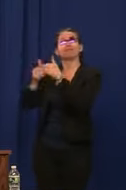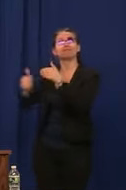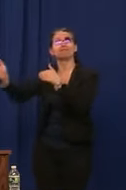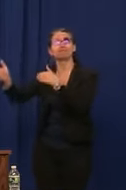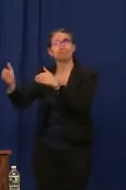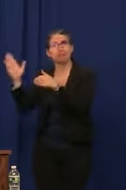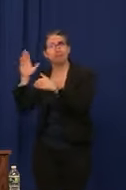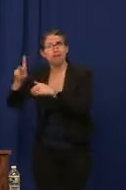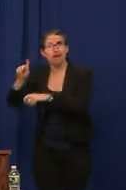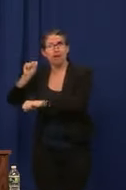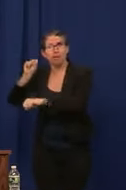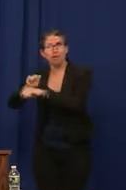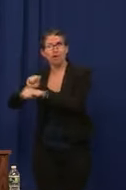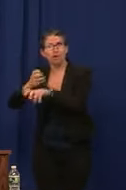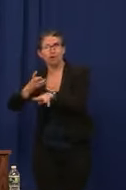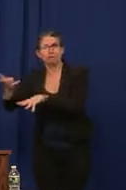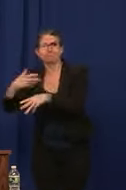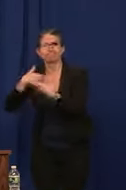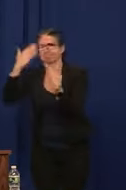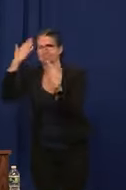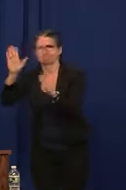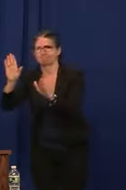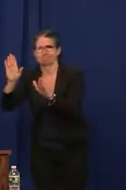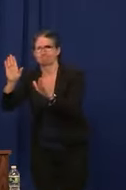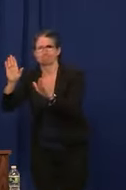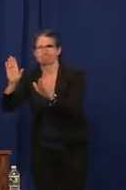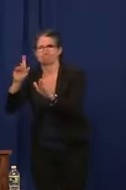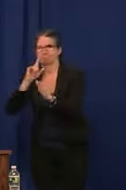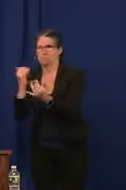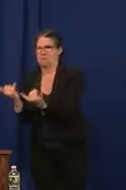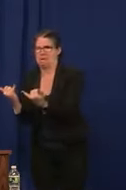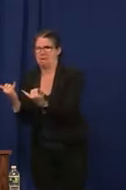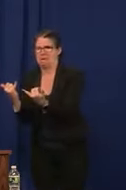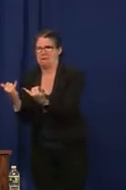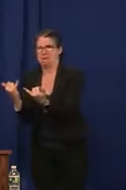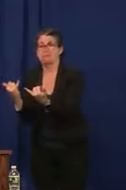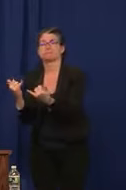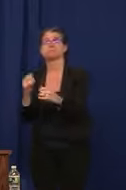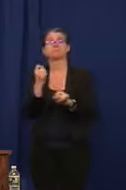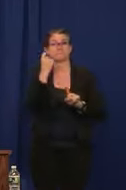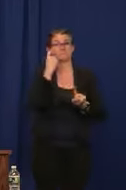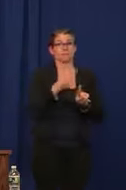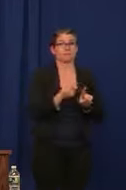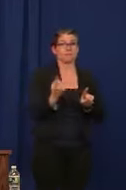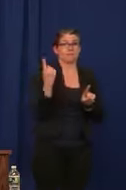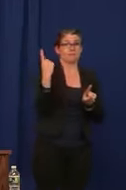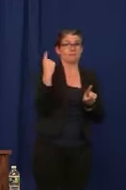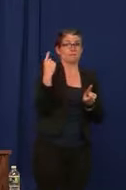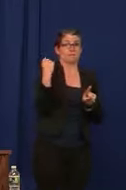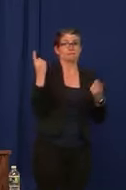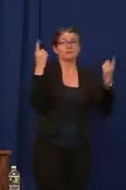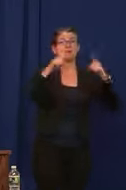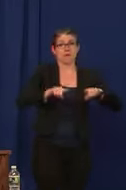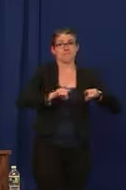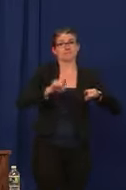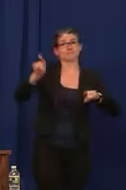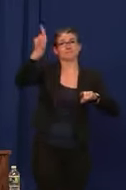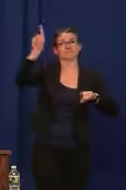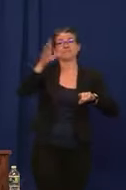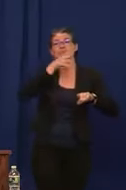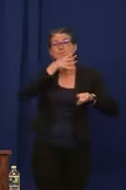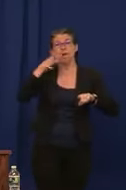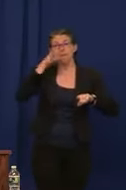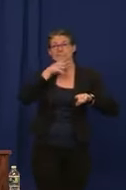Last September, the town of Farmington and the state of Maine suffered an explosion that took the life of one of our best, Captain Michael